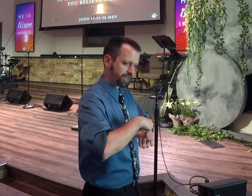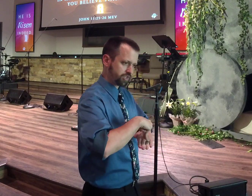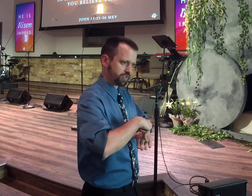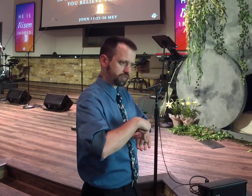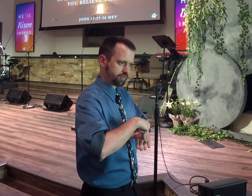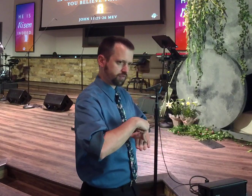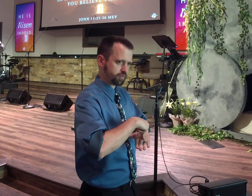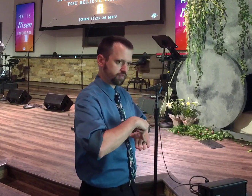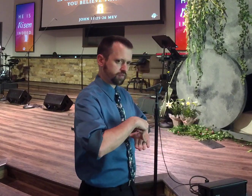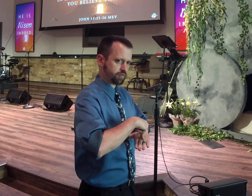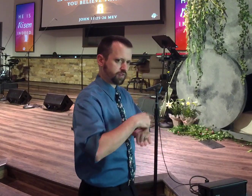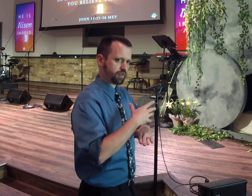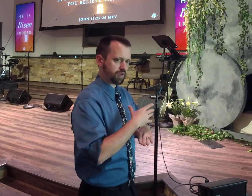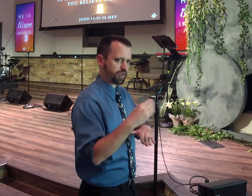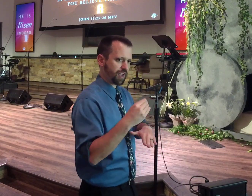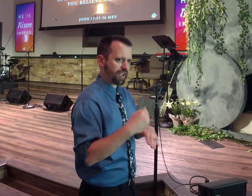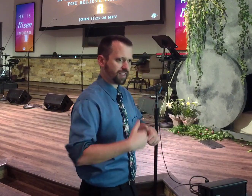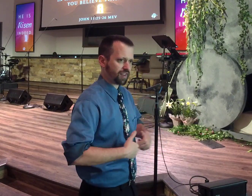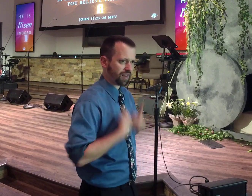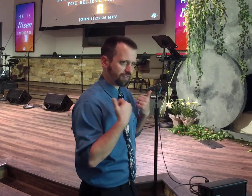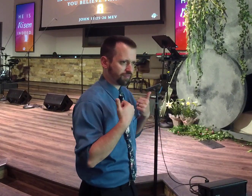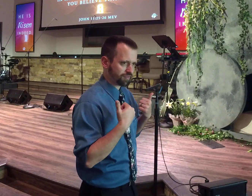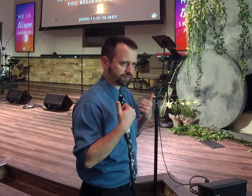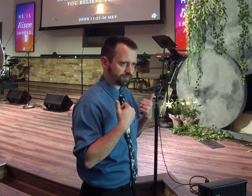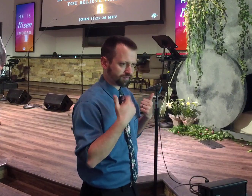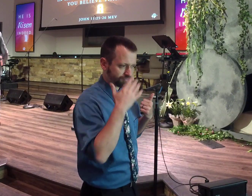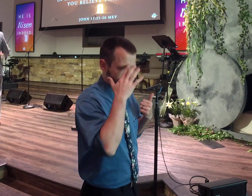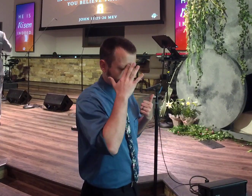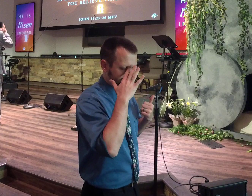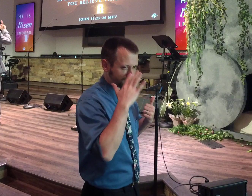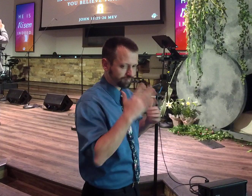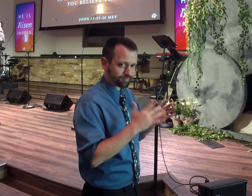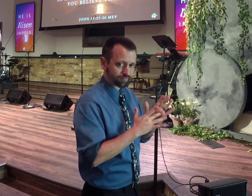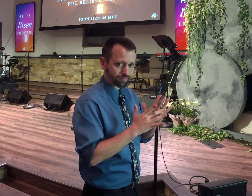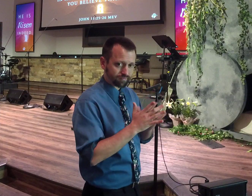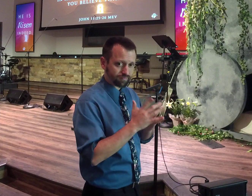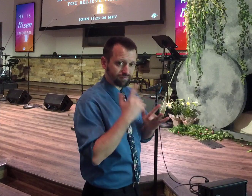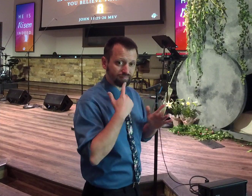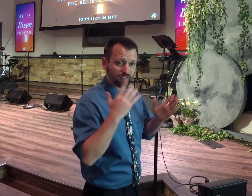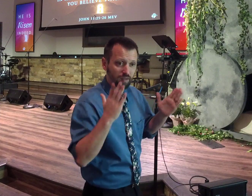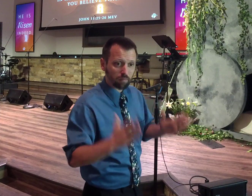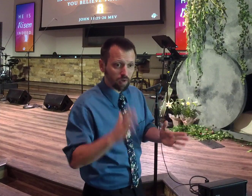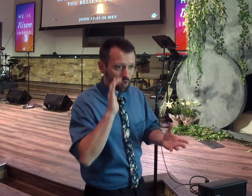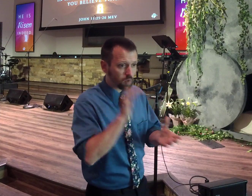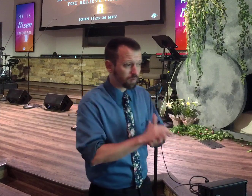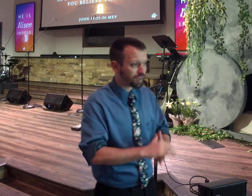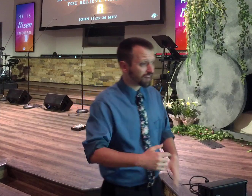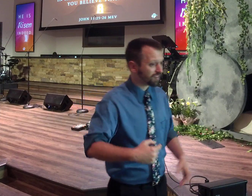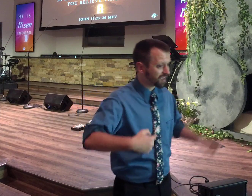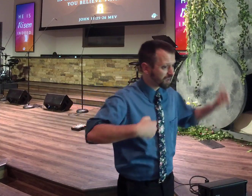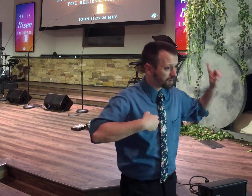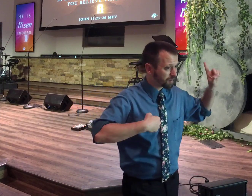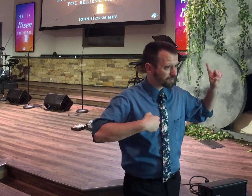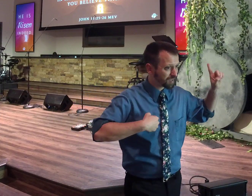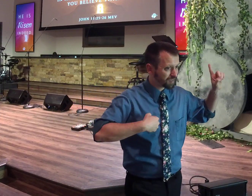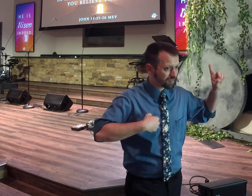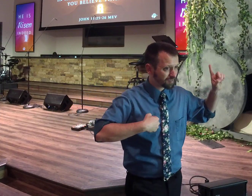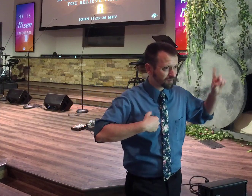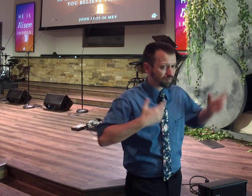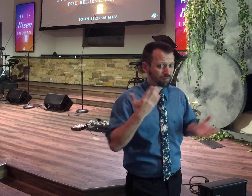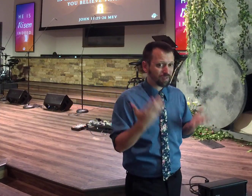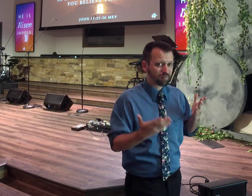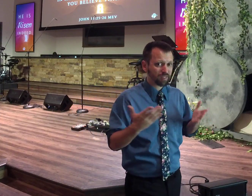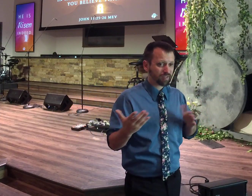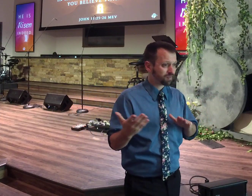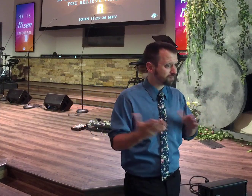resurrection and the life. Jesus said, he who believes in me, though he may